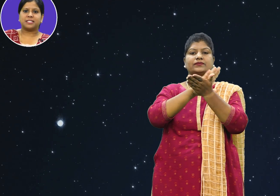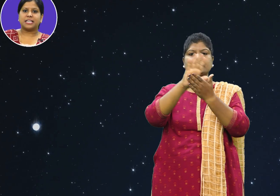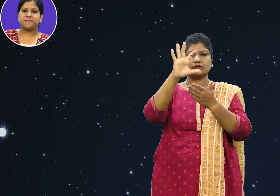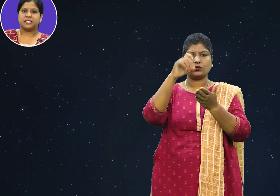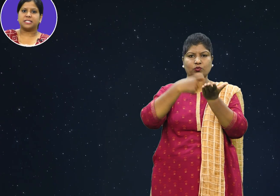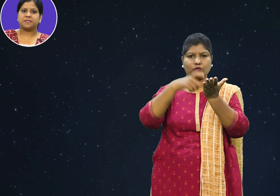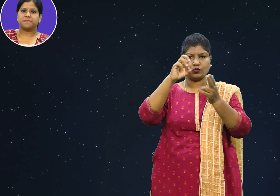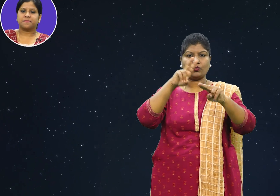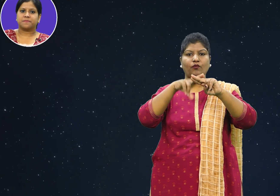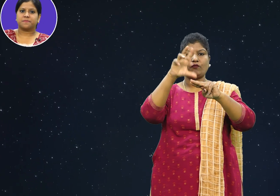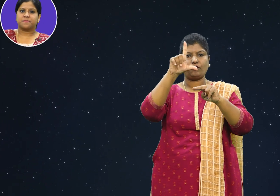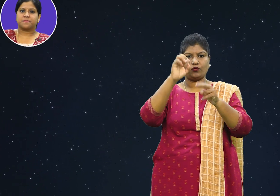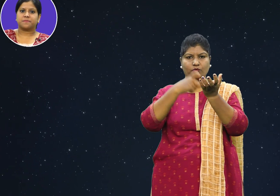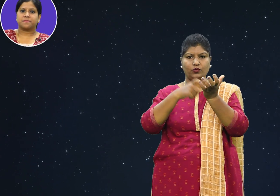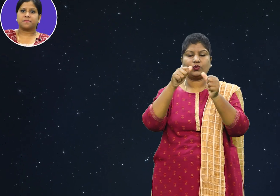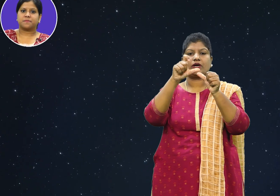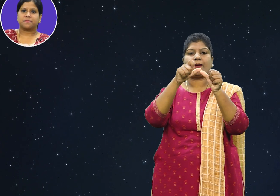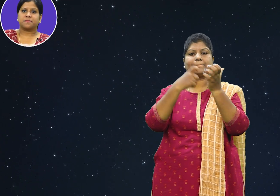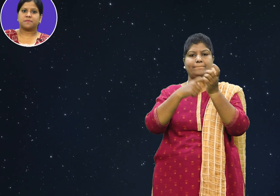chlorofluorocarbons, CFCs.